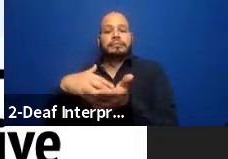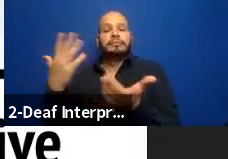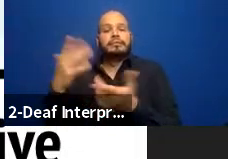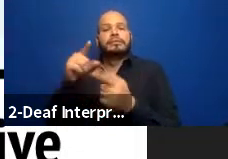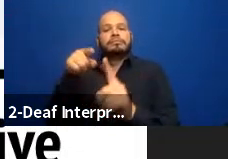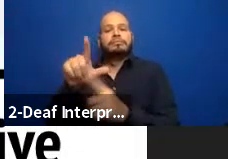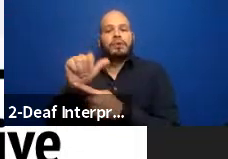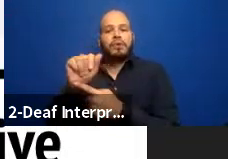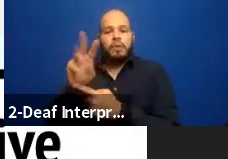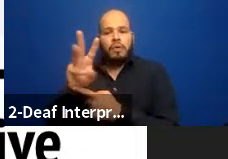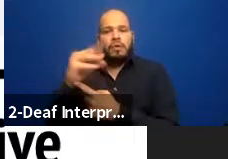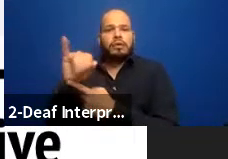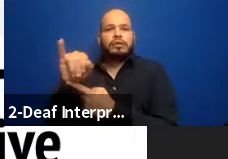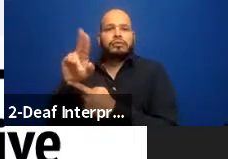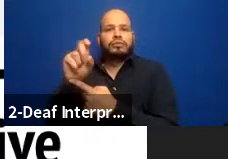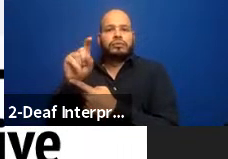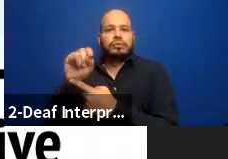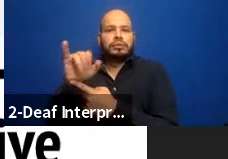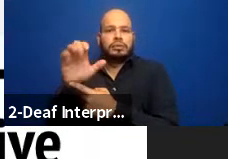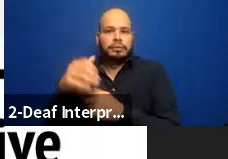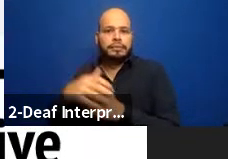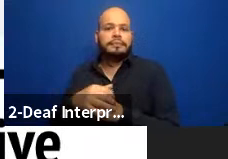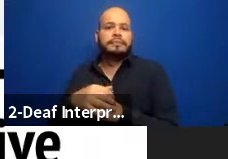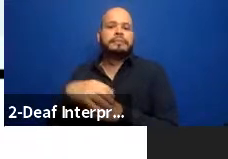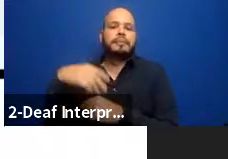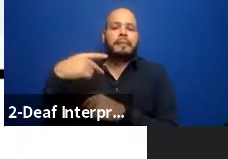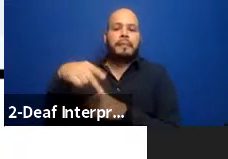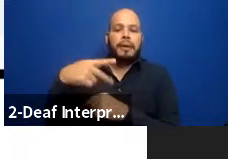background with Black text that reads available at